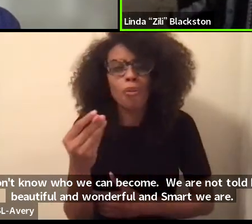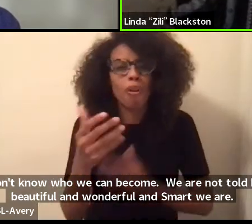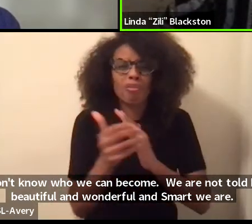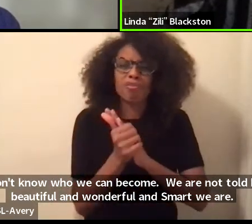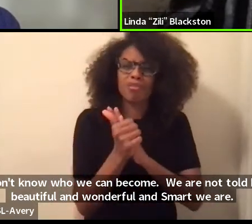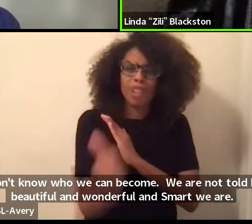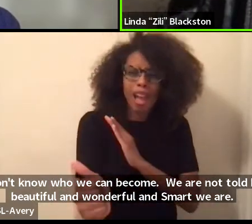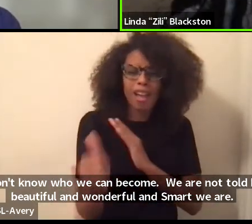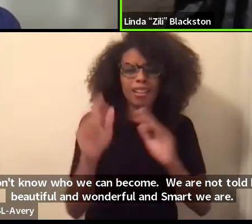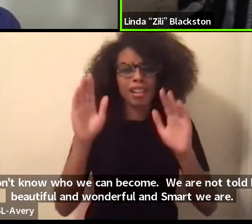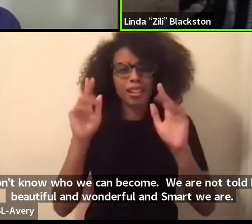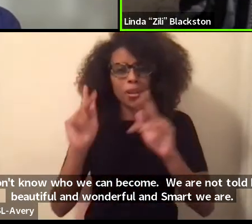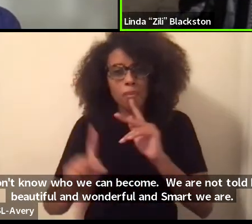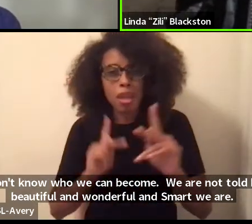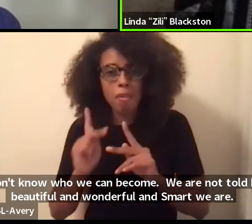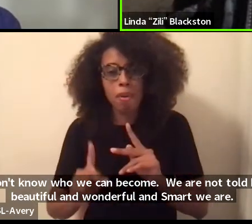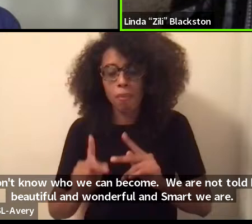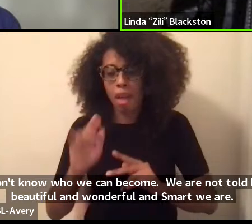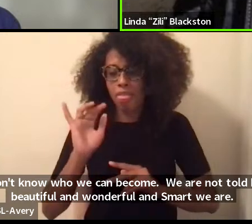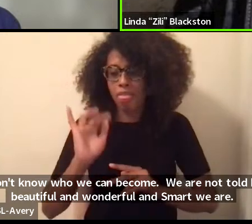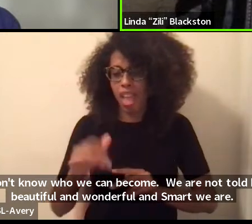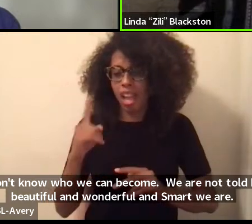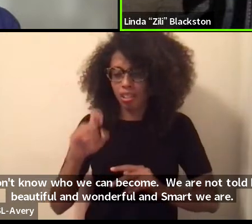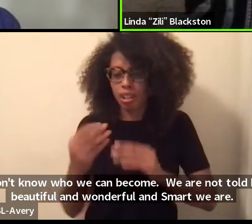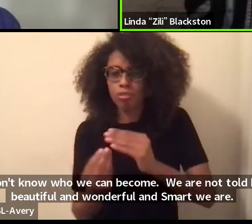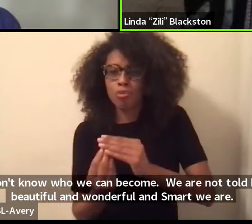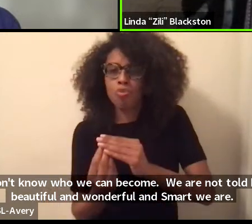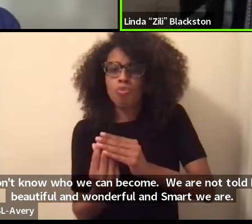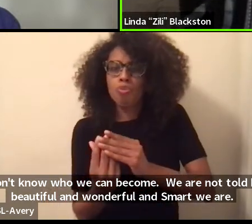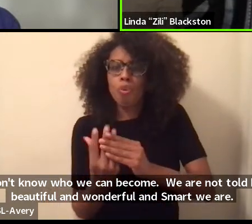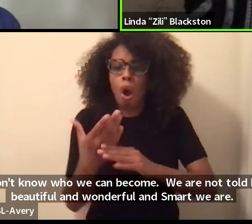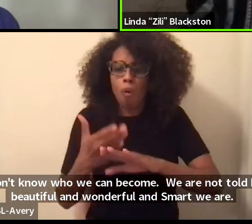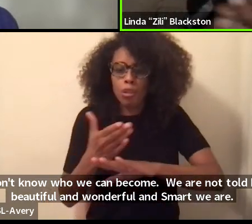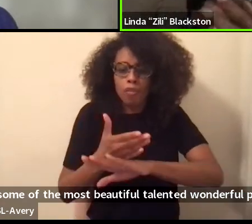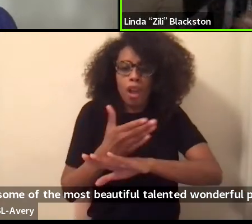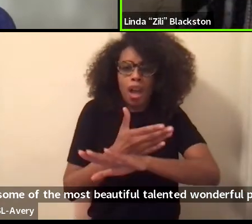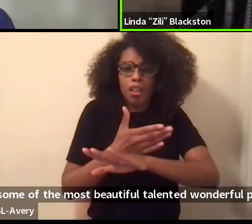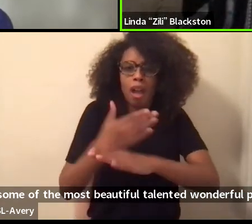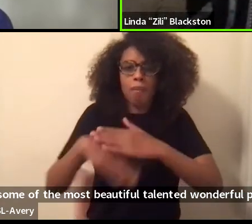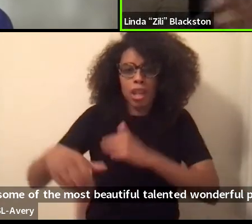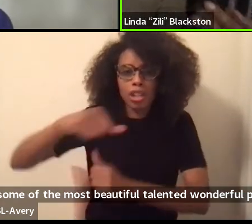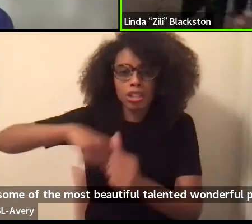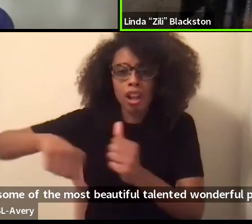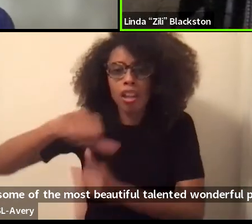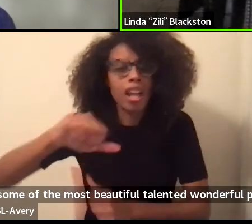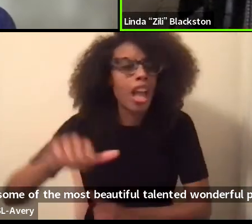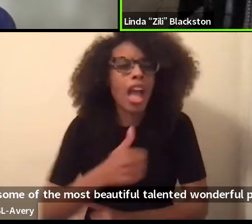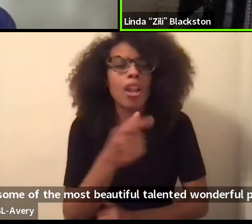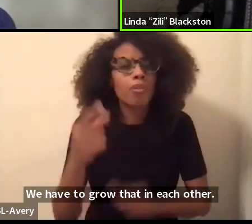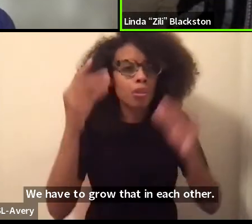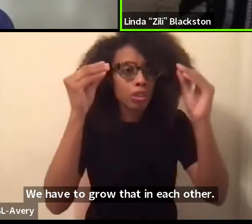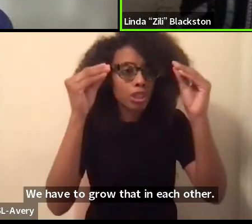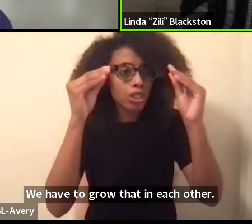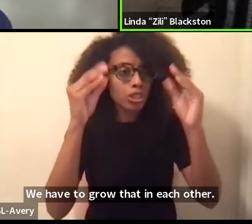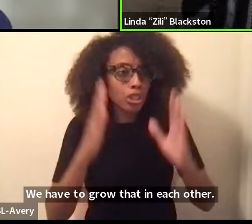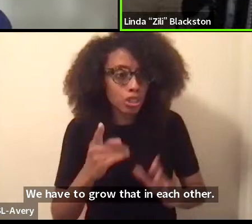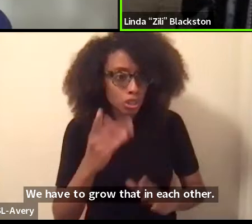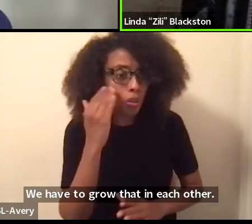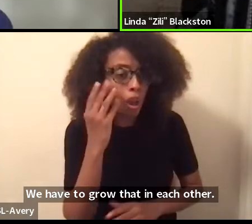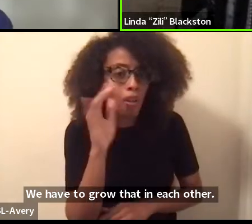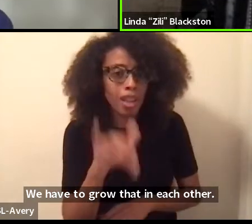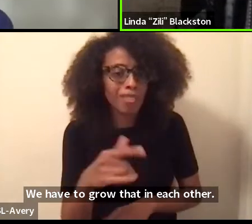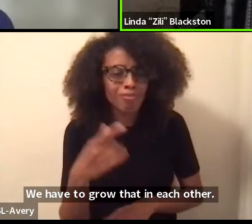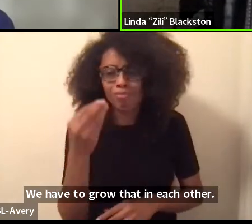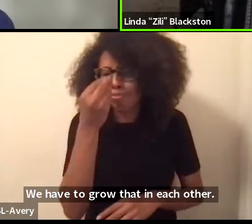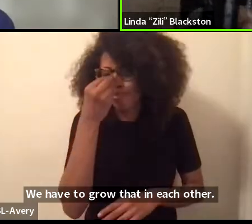to grow that. And we have to grow that in each other. Any of you who are teachers, you know that. I don't care what